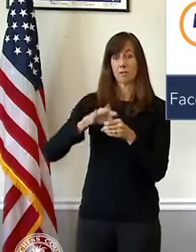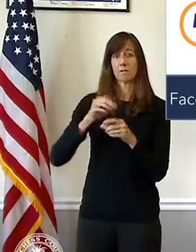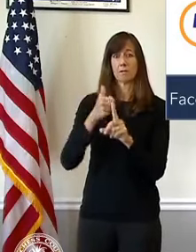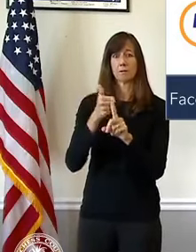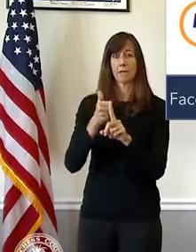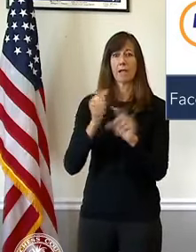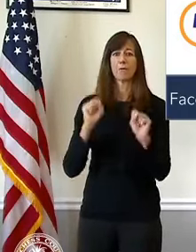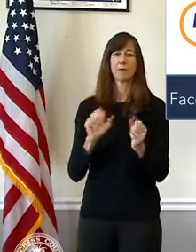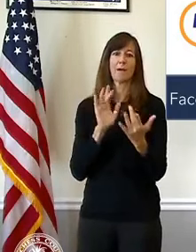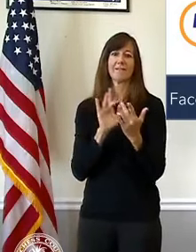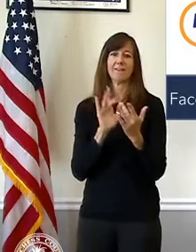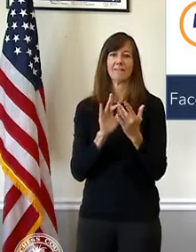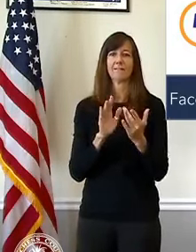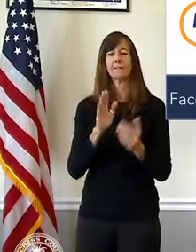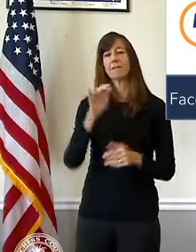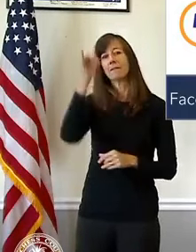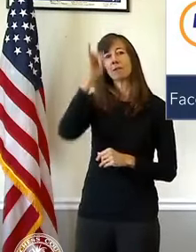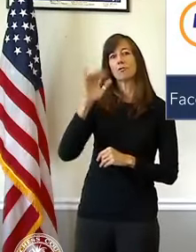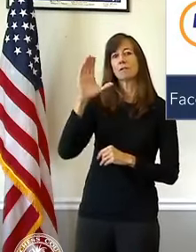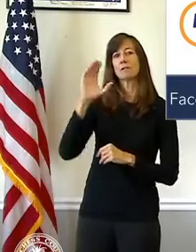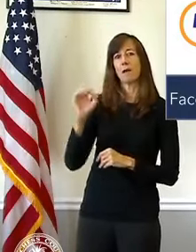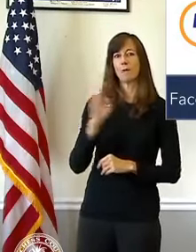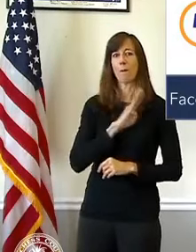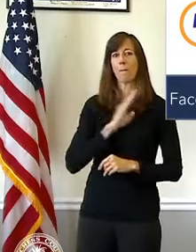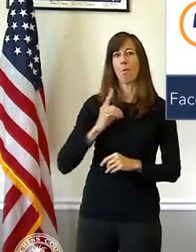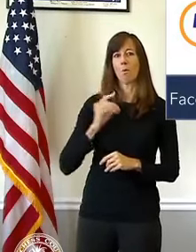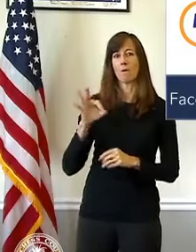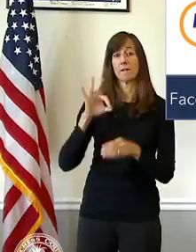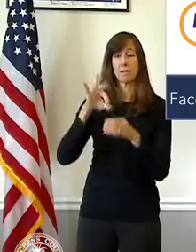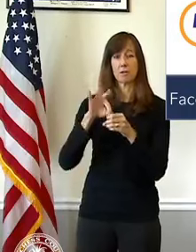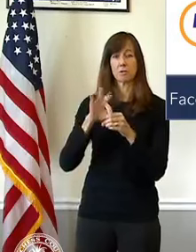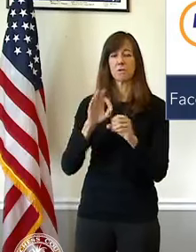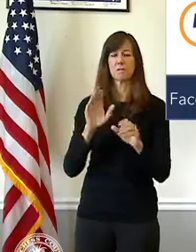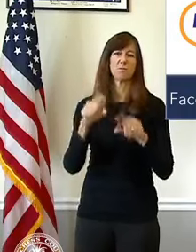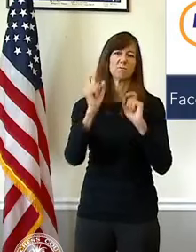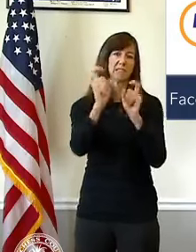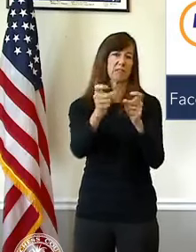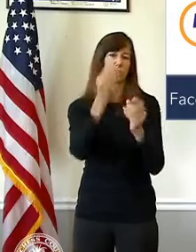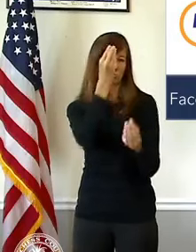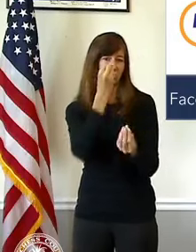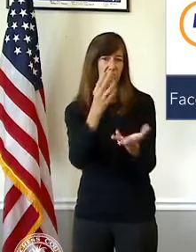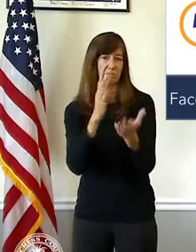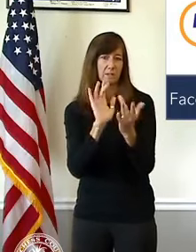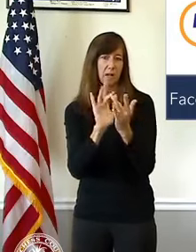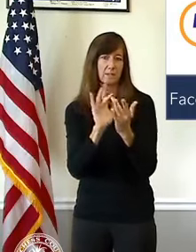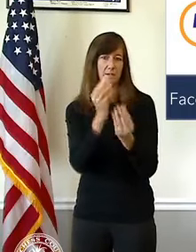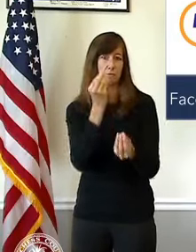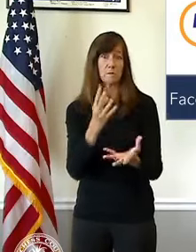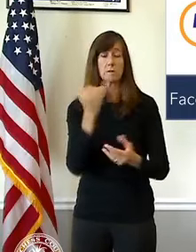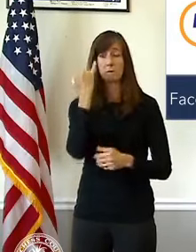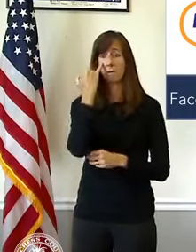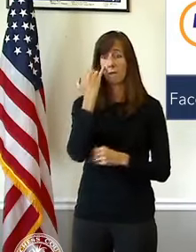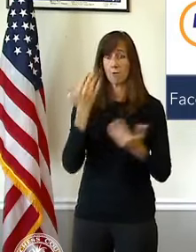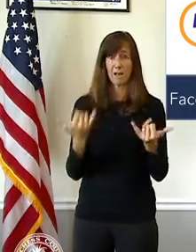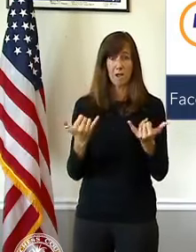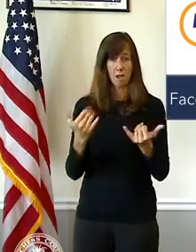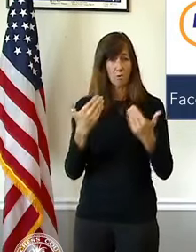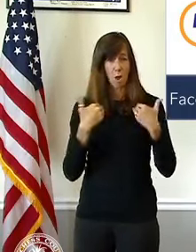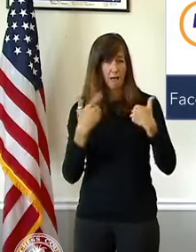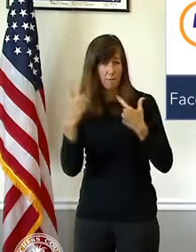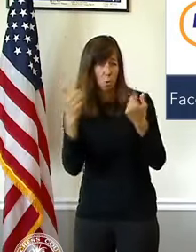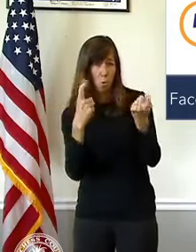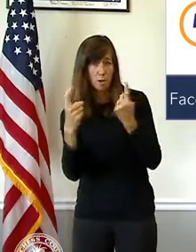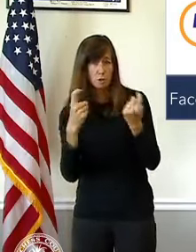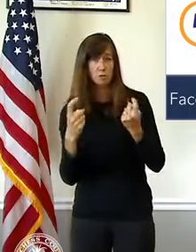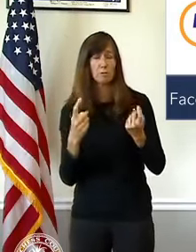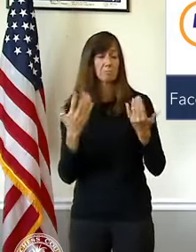Board of Elections, and they'll provide you some contact information. If you have a question, write it below in the comment section of the below